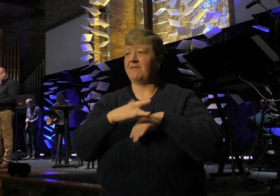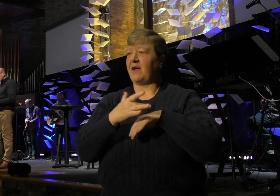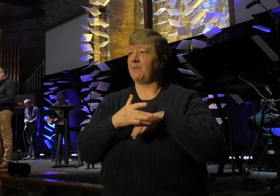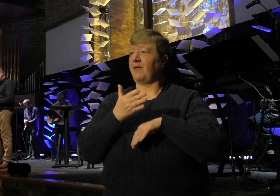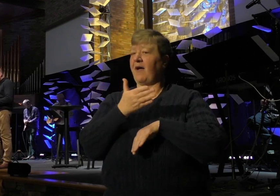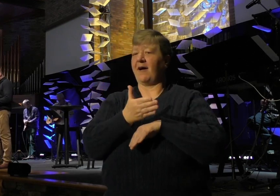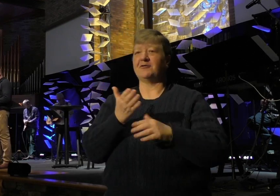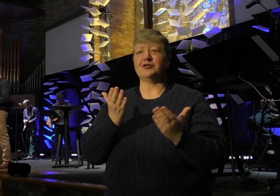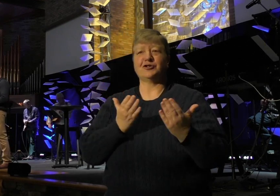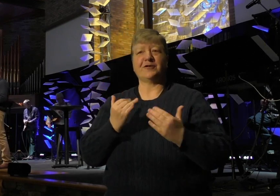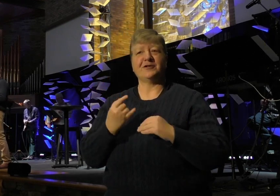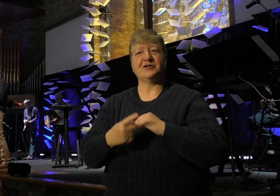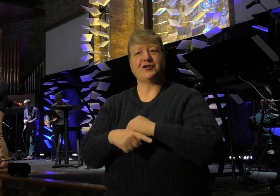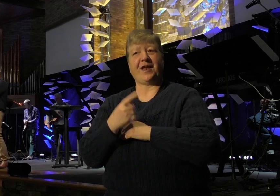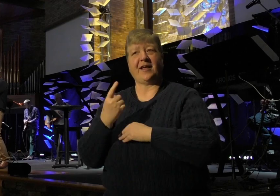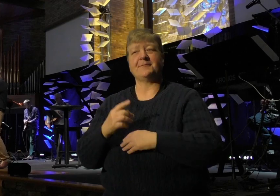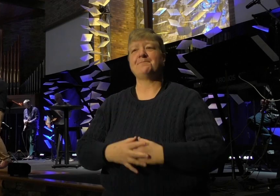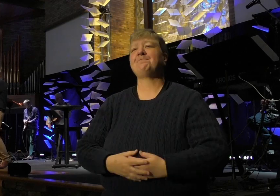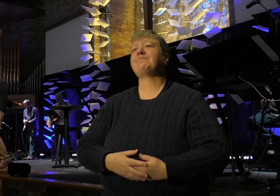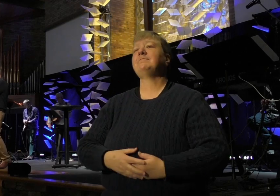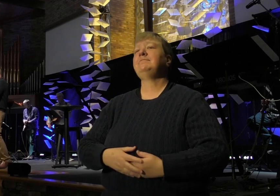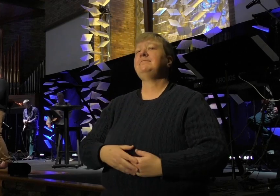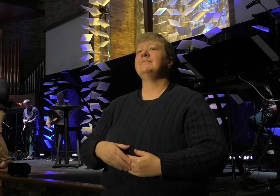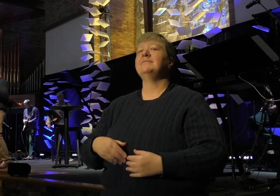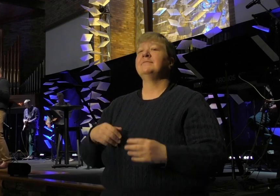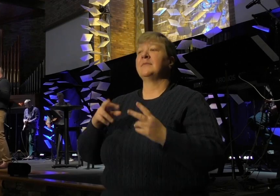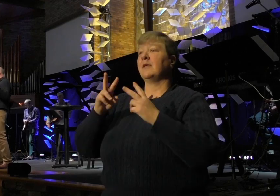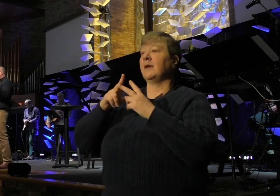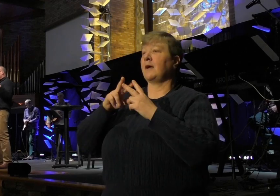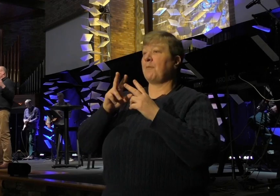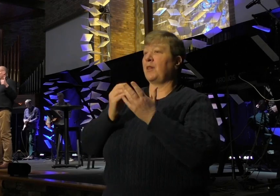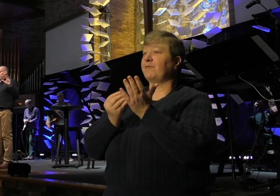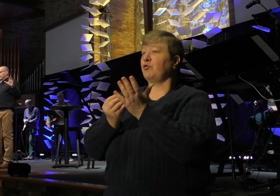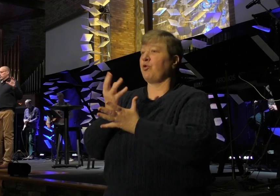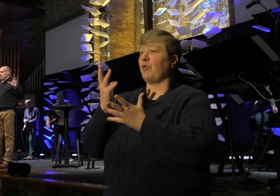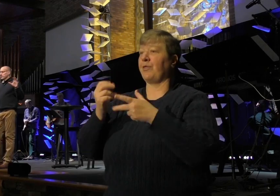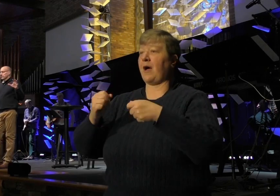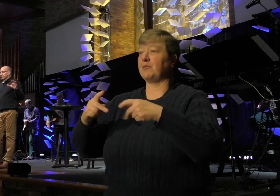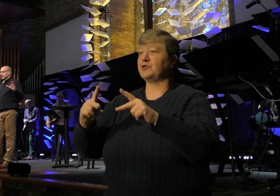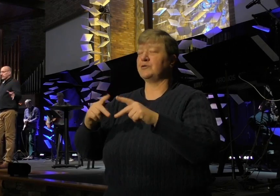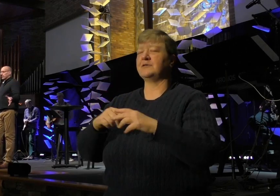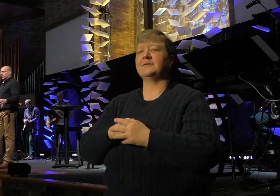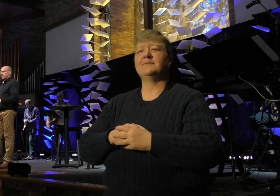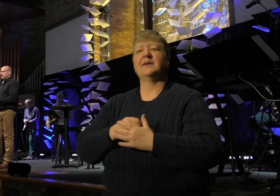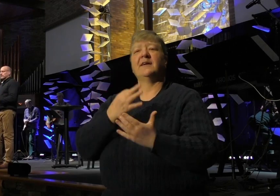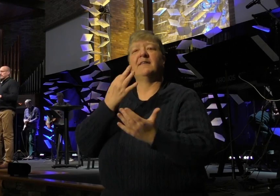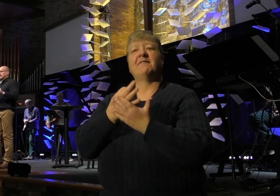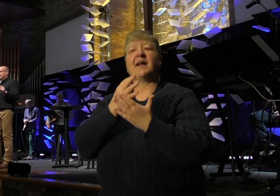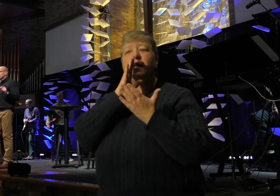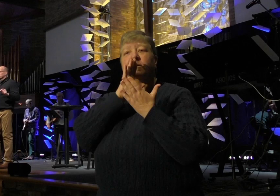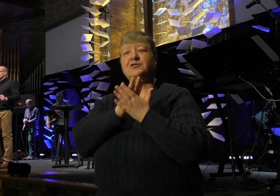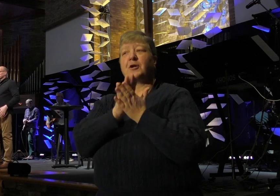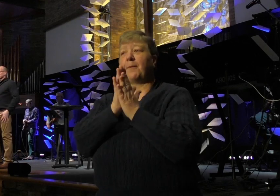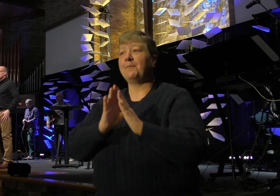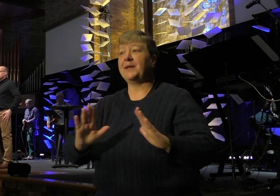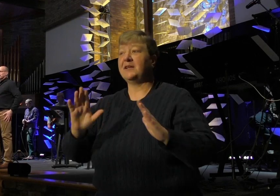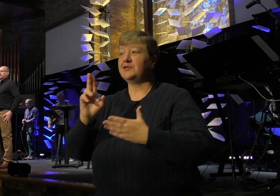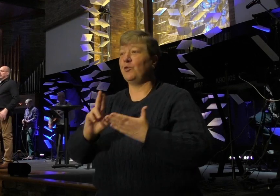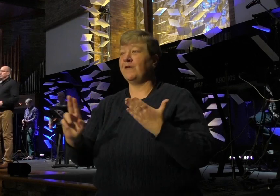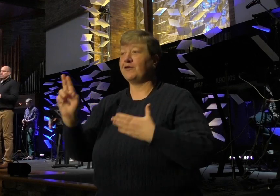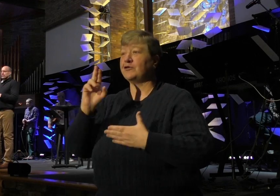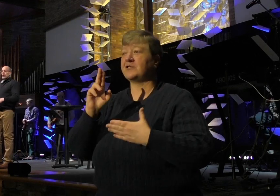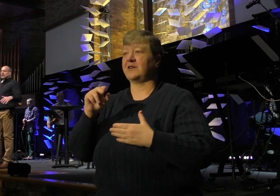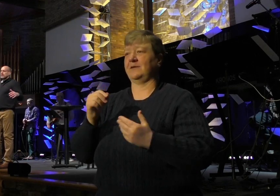today. And then also, a couple opportunities for growth. First of all, Financial Peace University, we're offering starting this